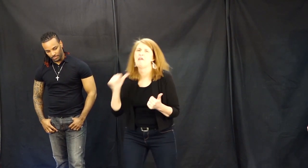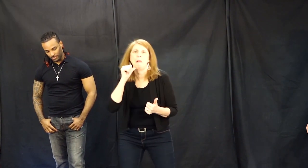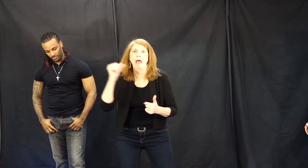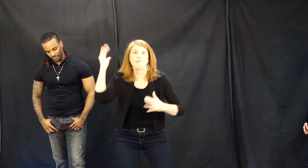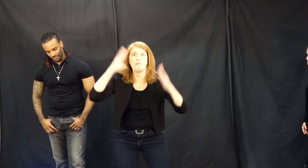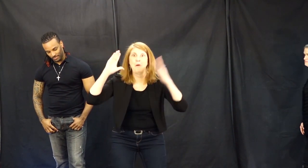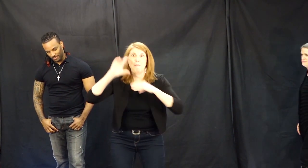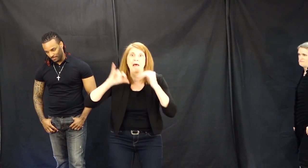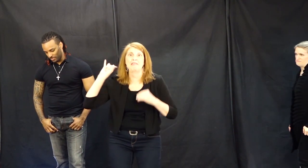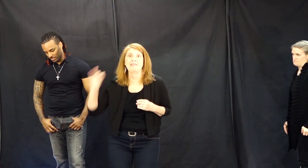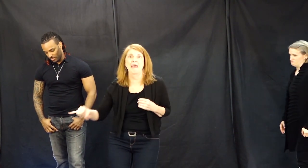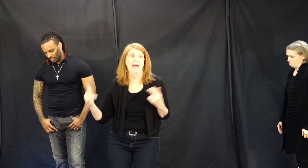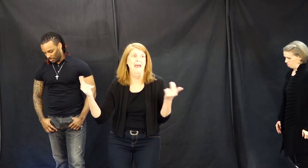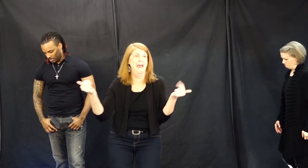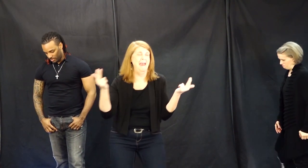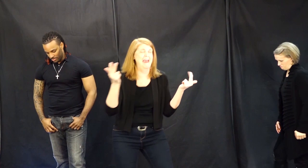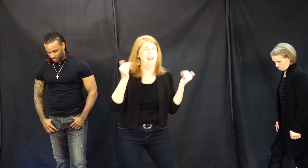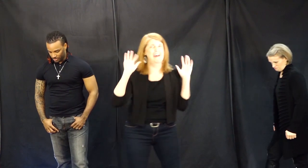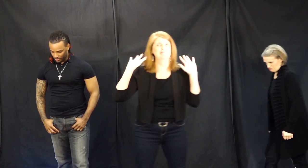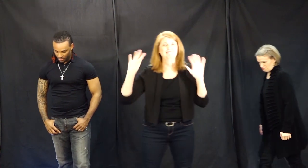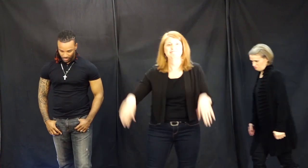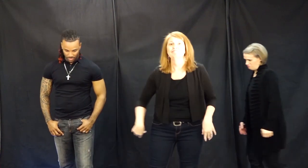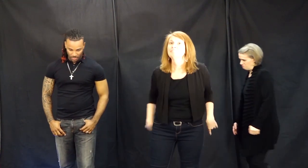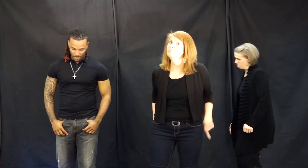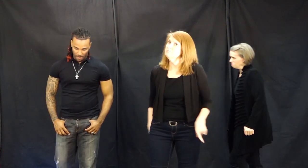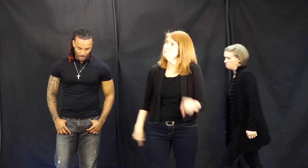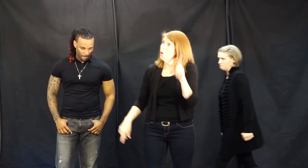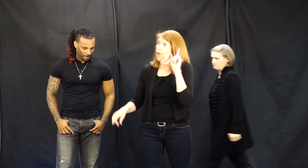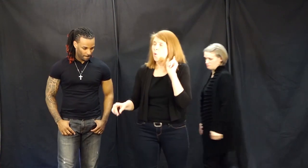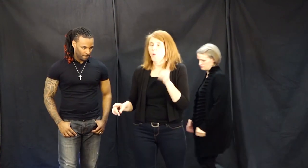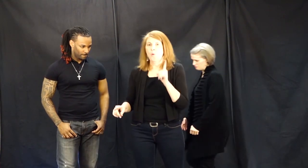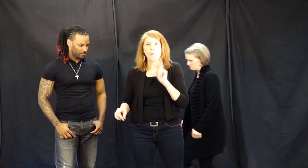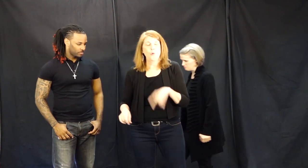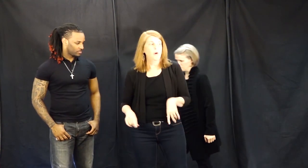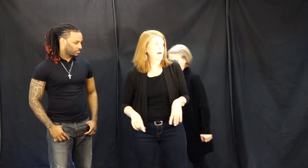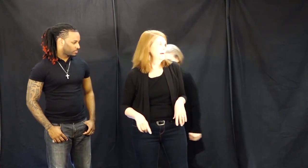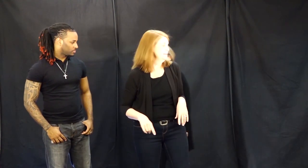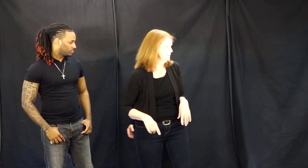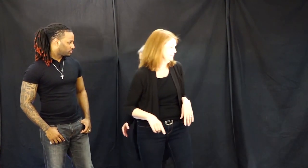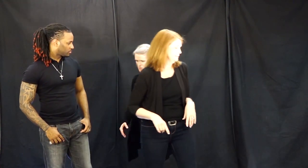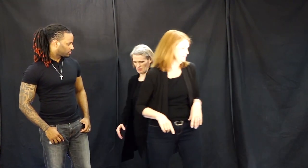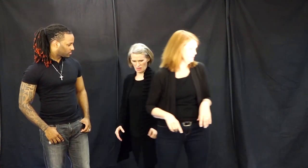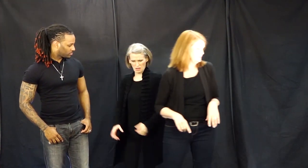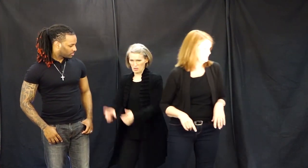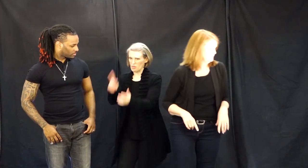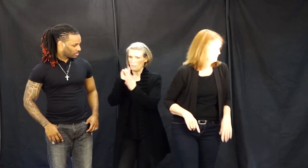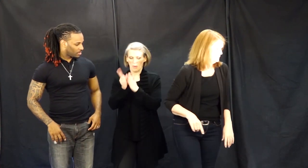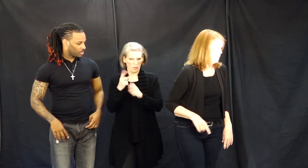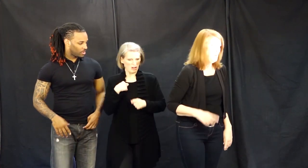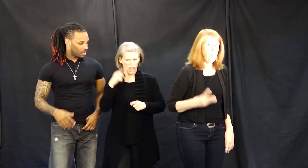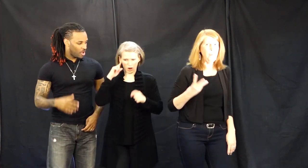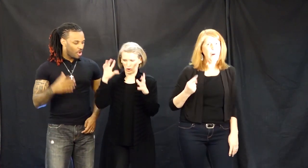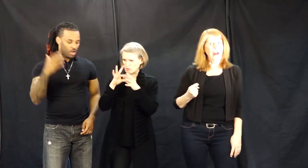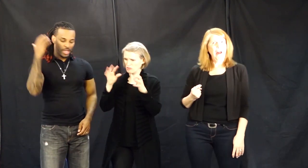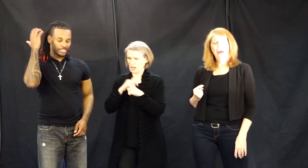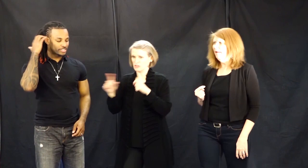about. That's one less thing to worry about. I came as soon as I heard. Angelica. All the way from